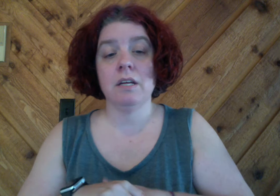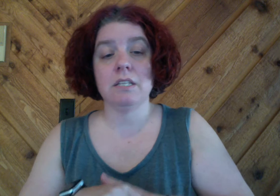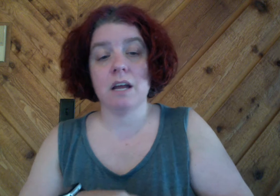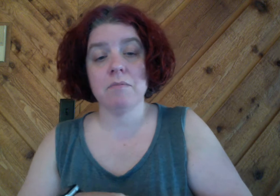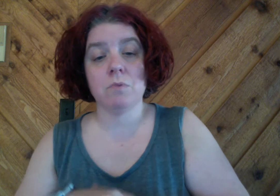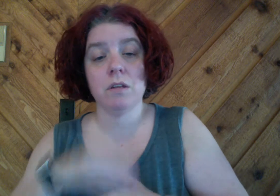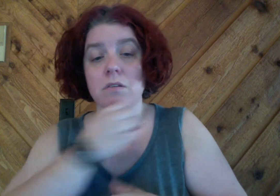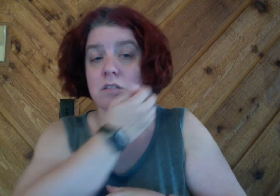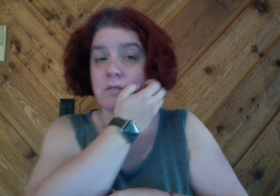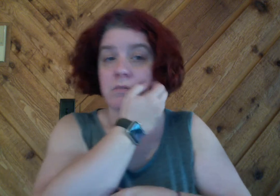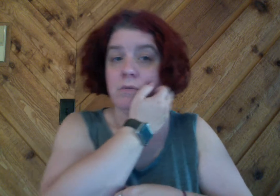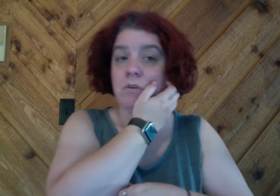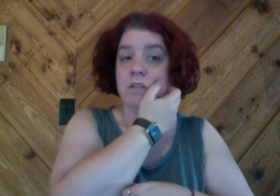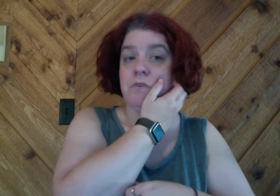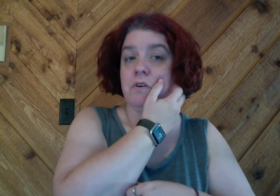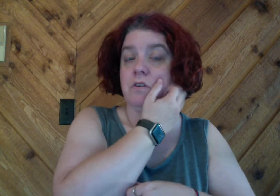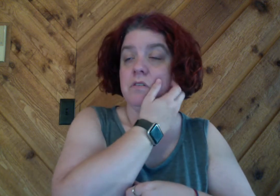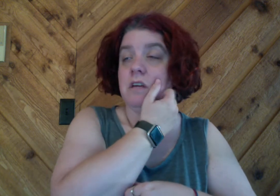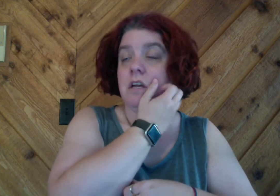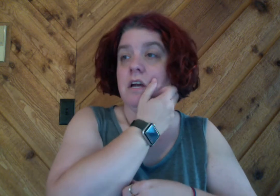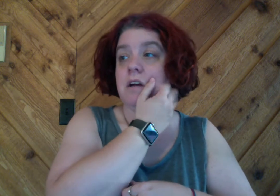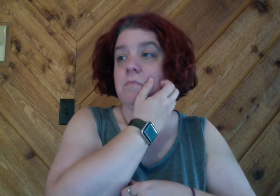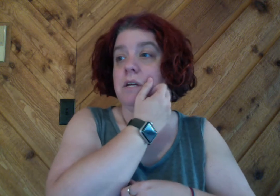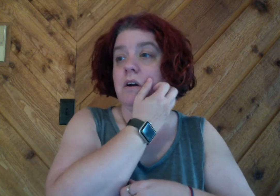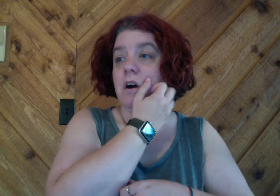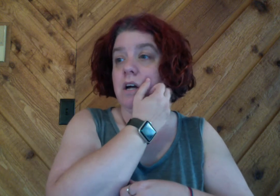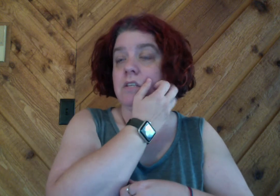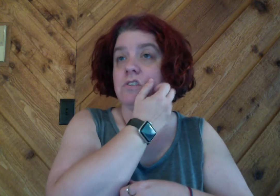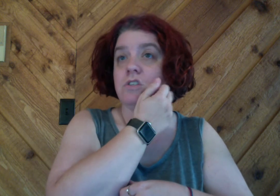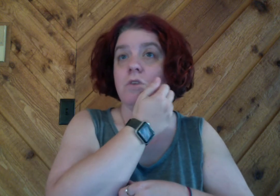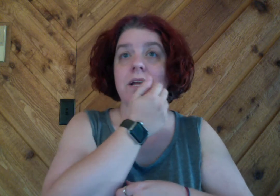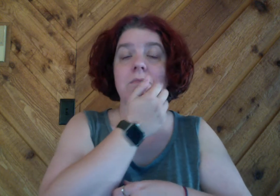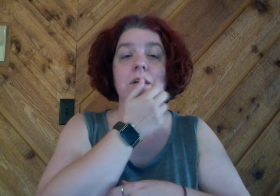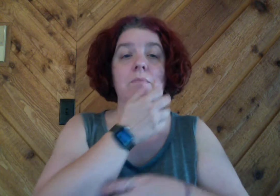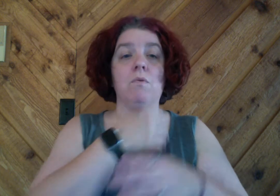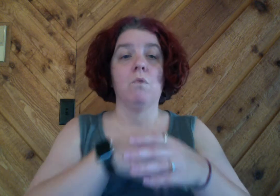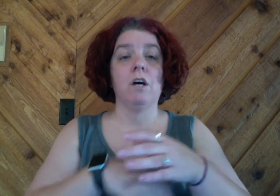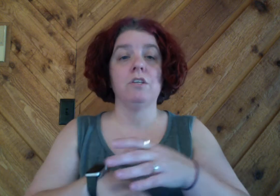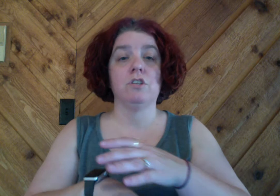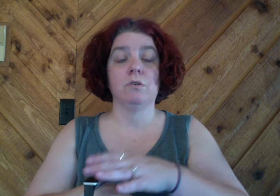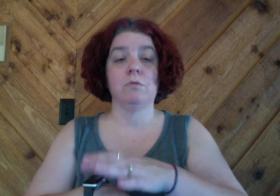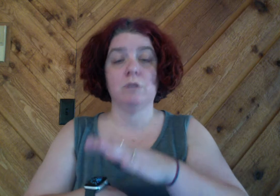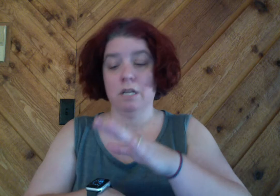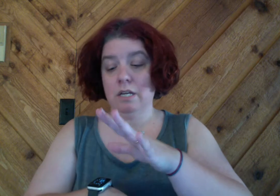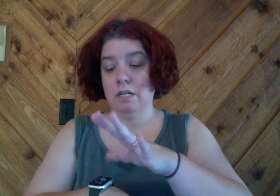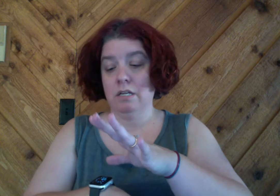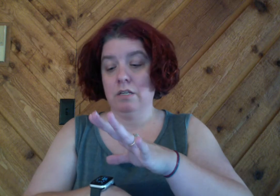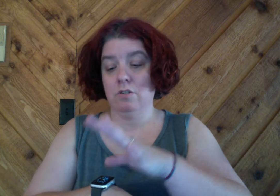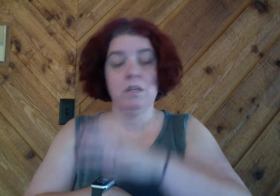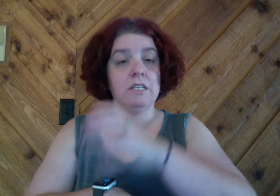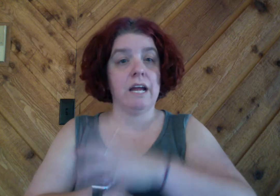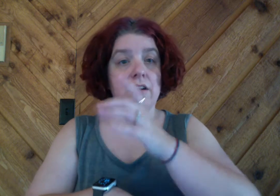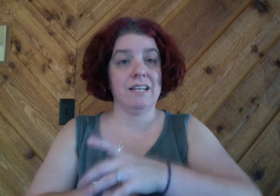Time is it's a little bit more difficult because so many people want to do the entire time right